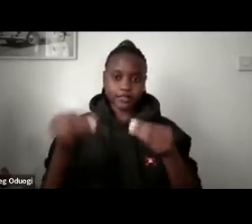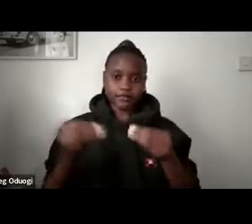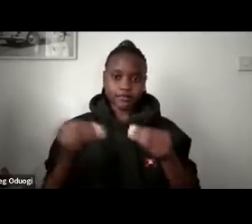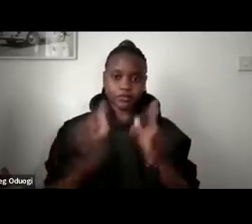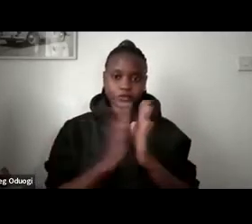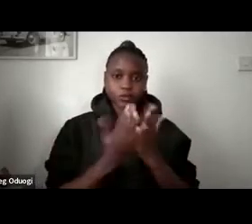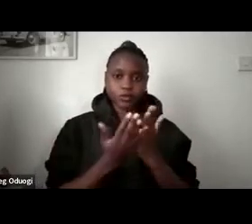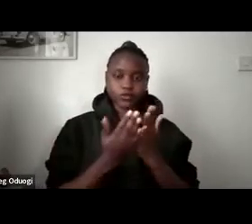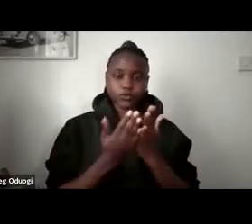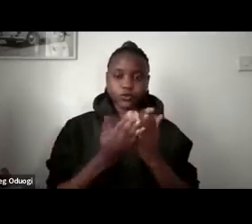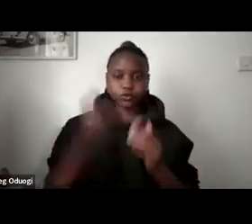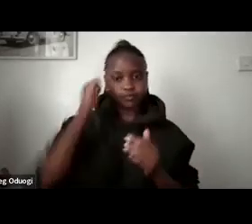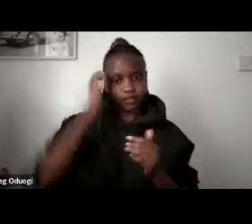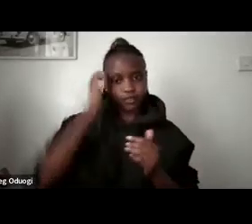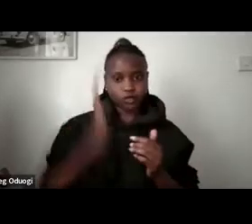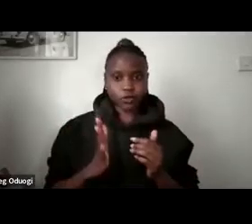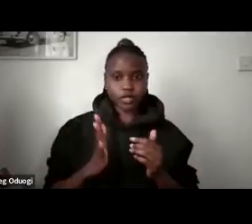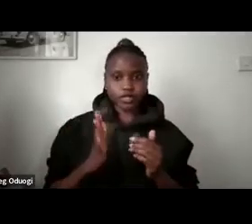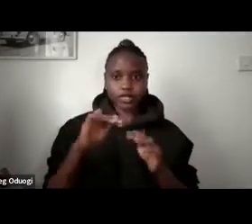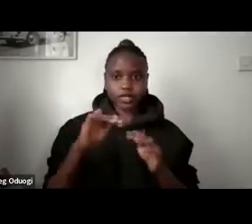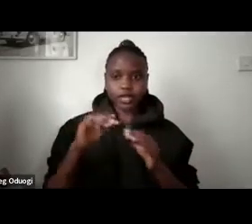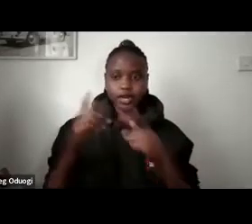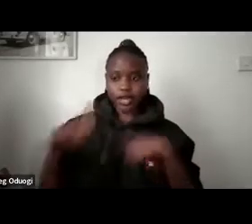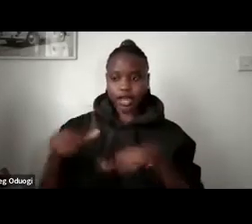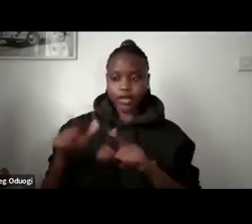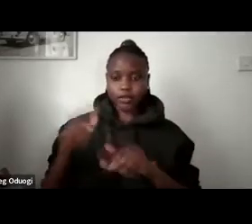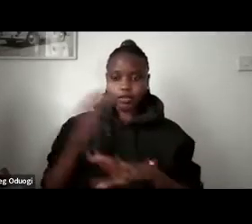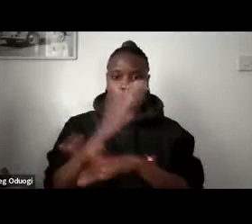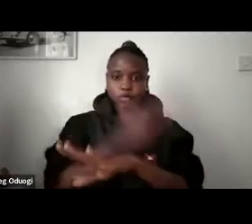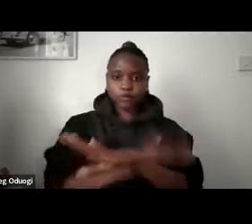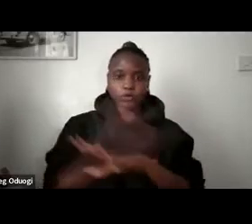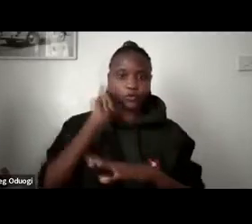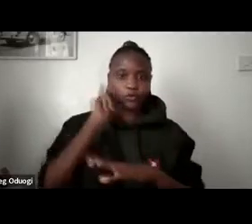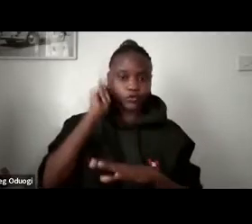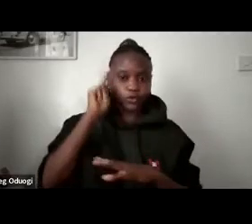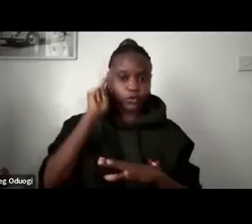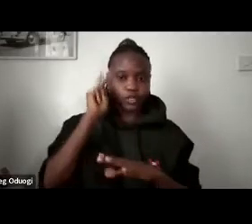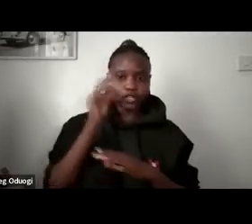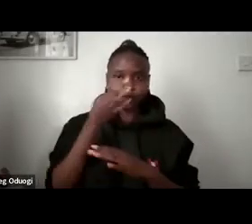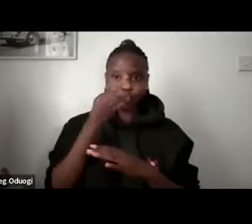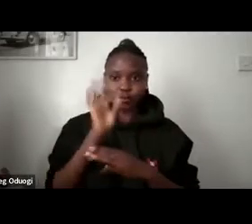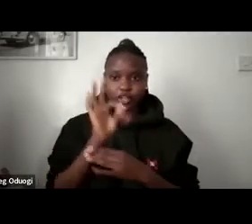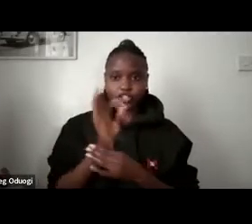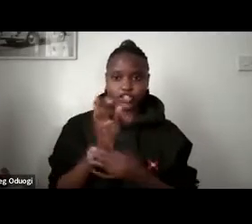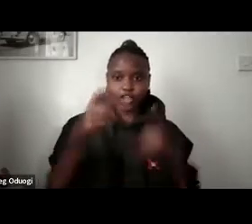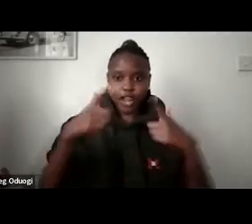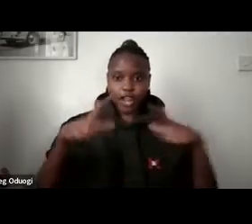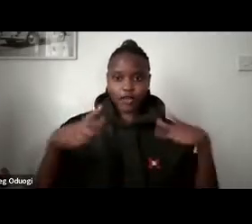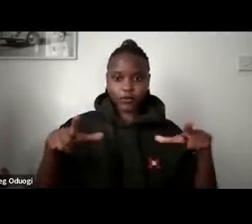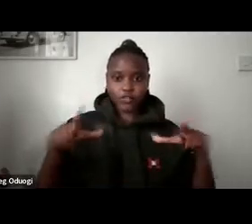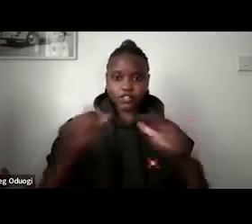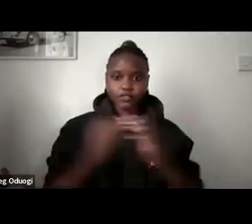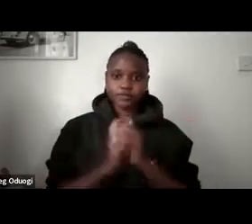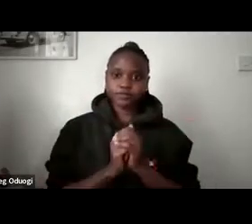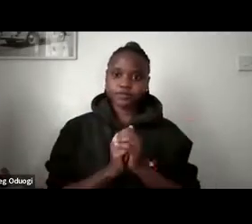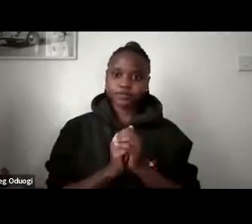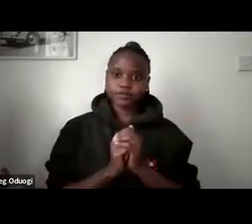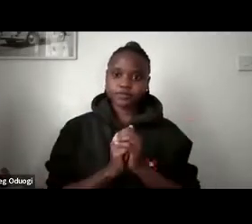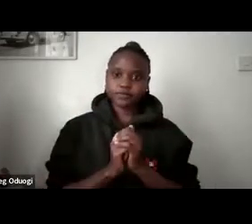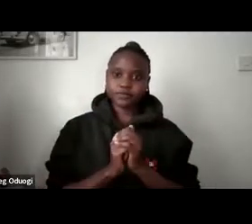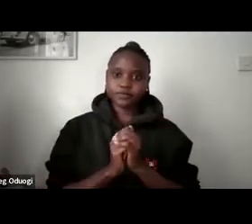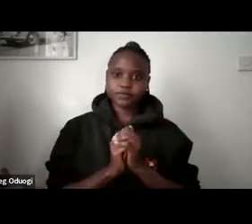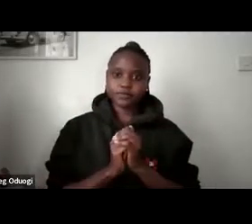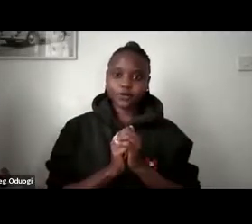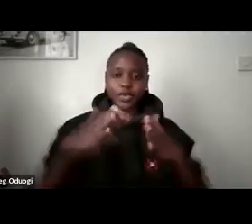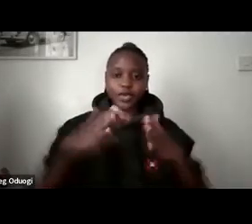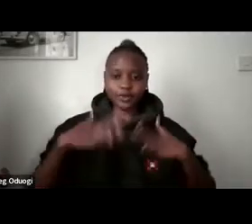students and allow them to improve the knowledge of French language. We are really glad to support